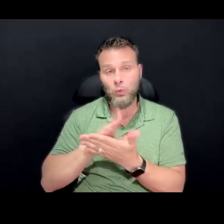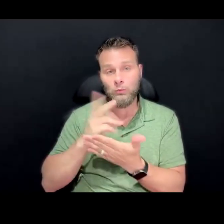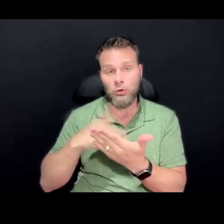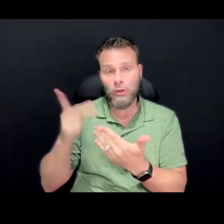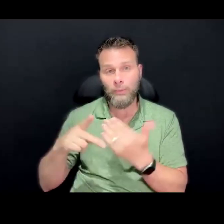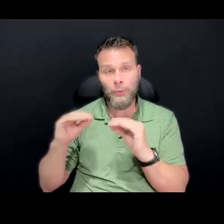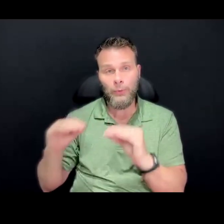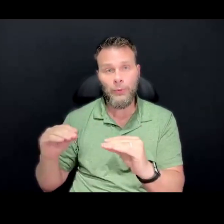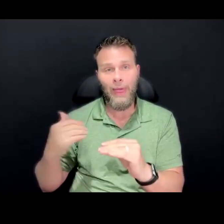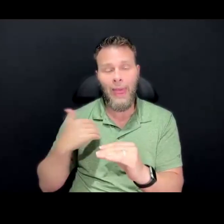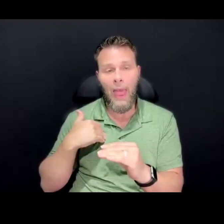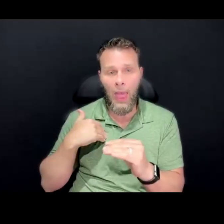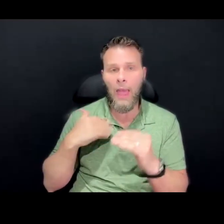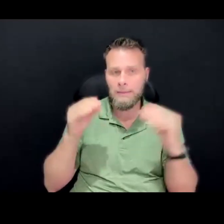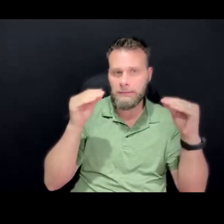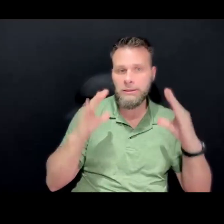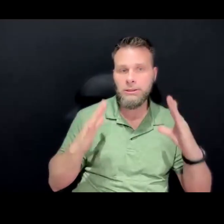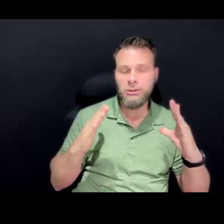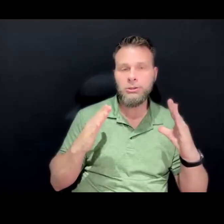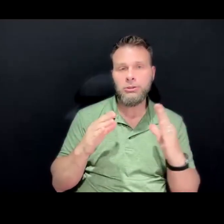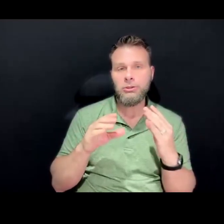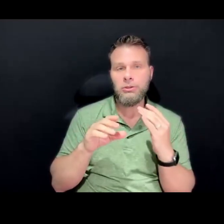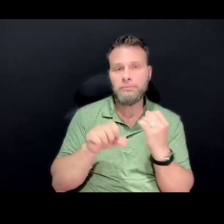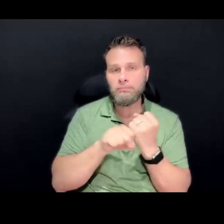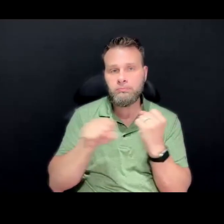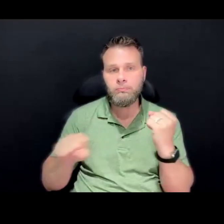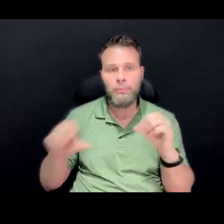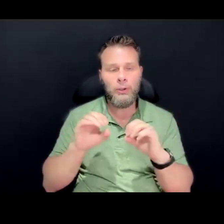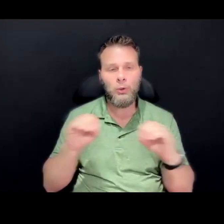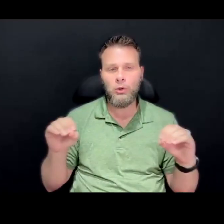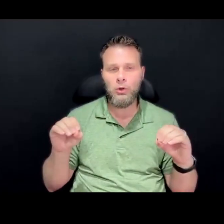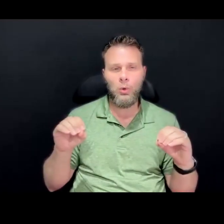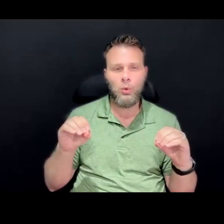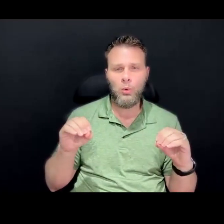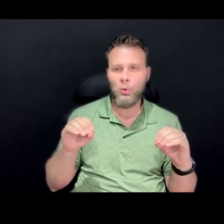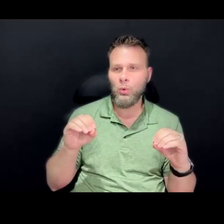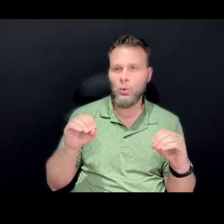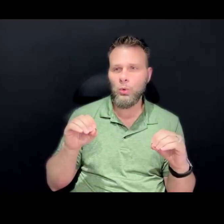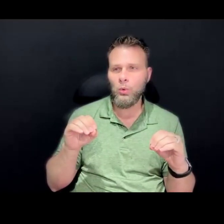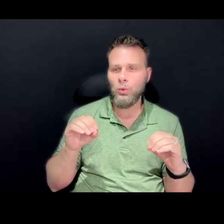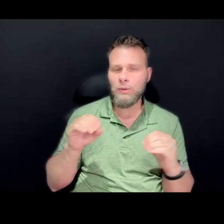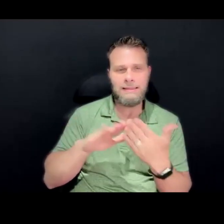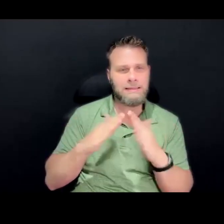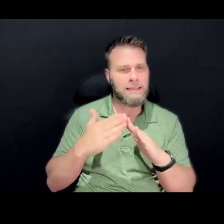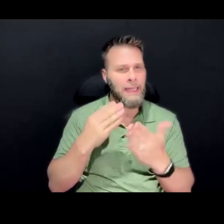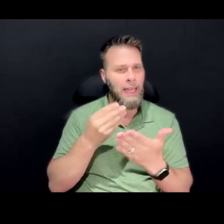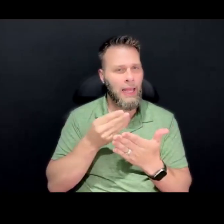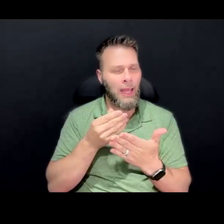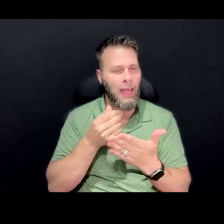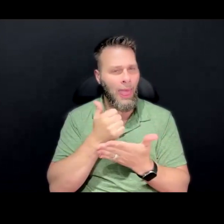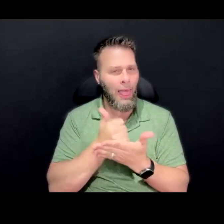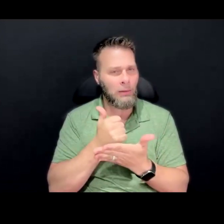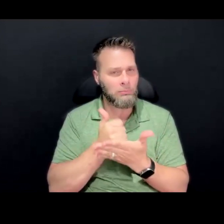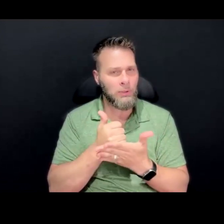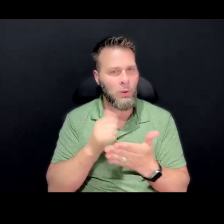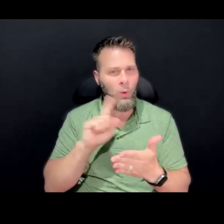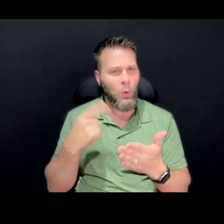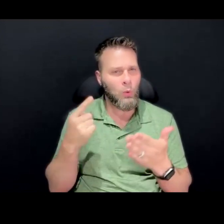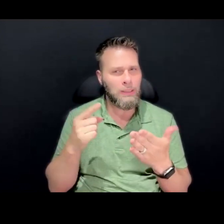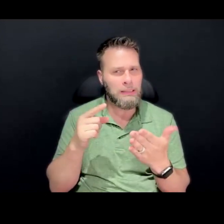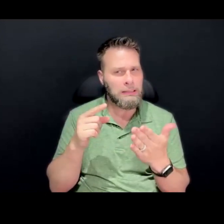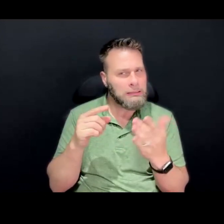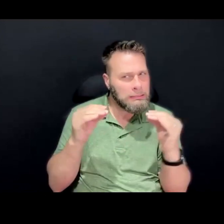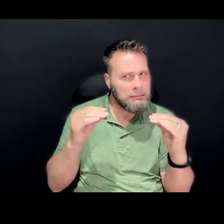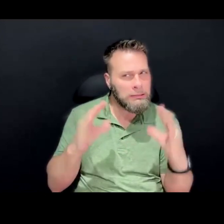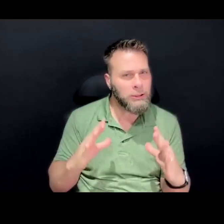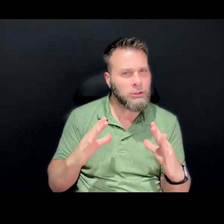it, but they don't have any, I think like no government help, like no city's help. Only the teacher, I think they are doing it